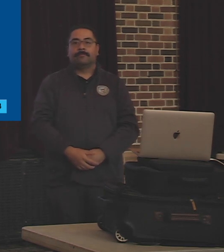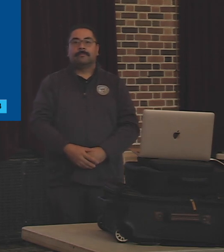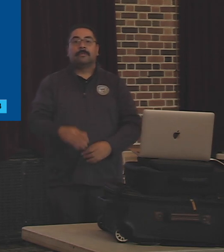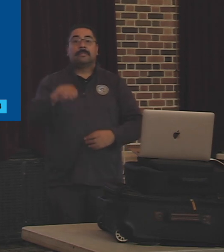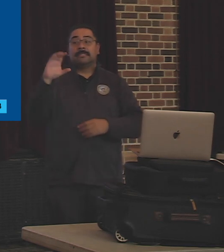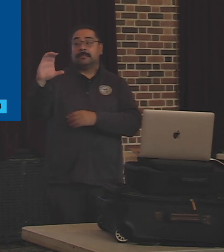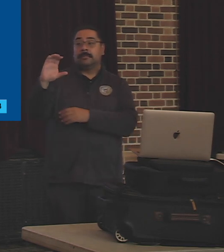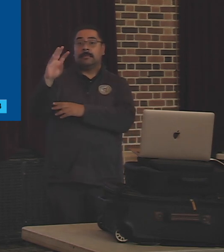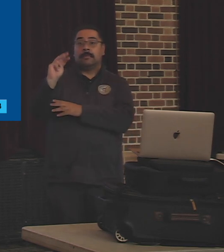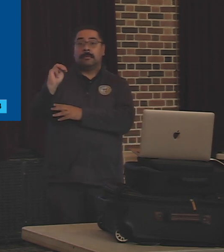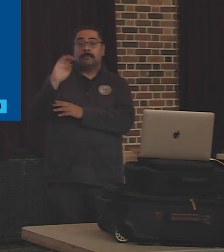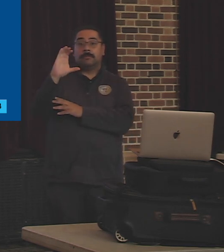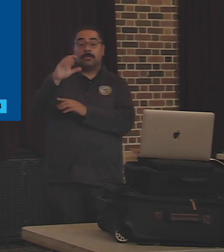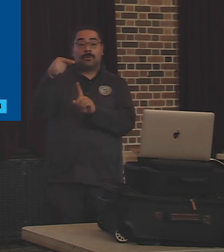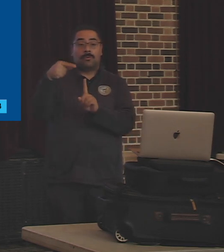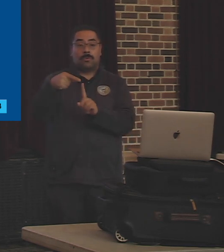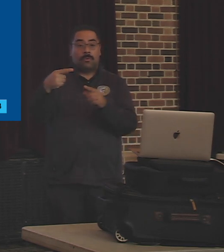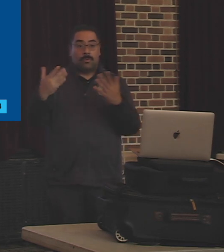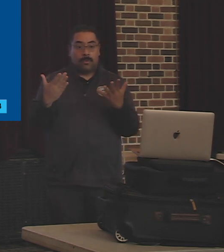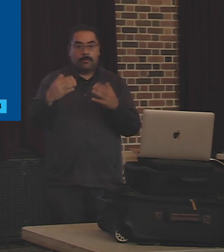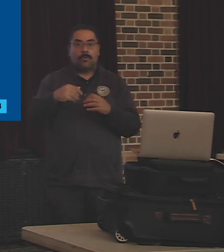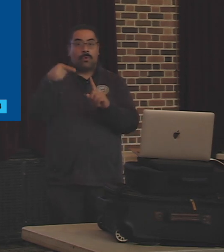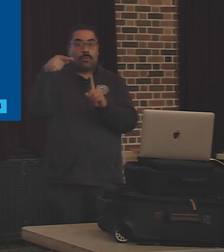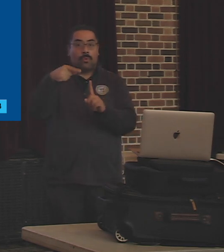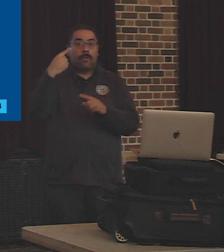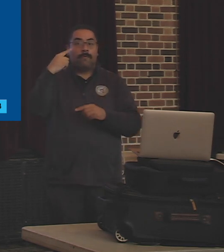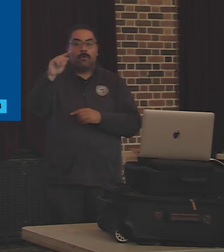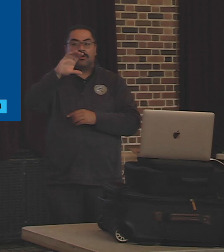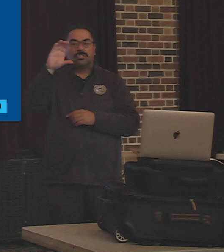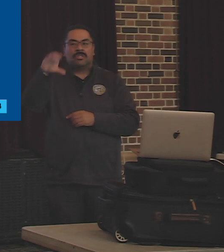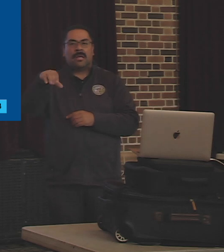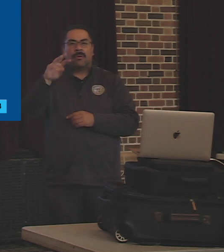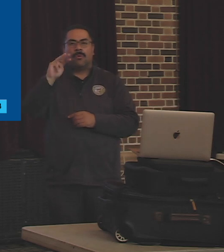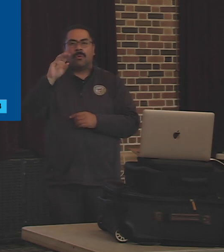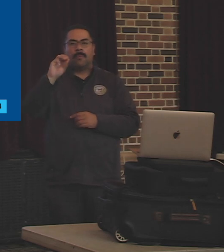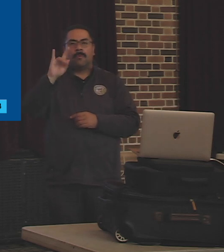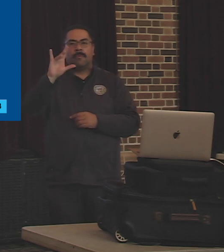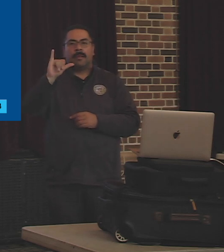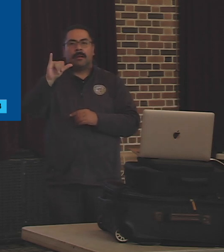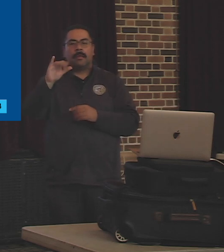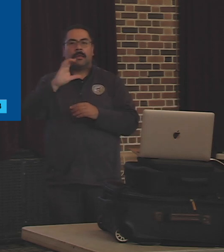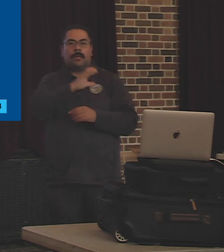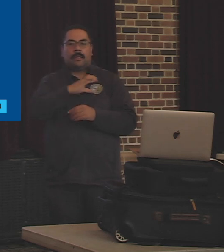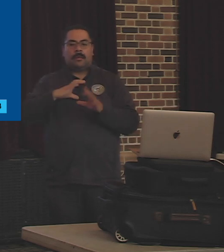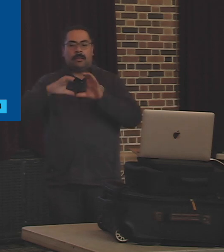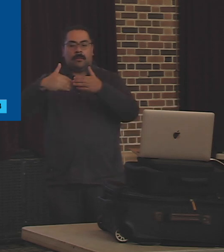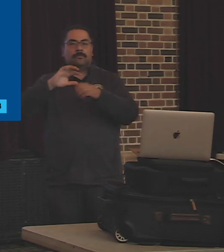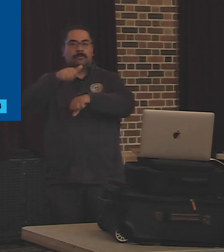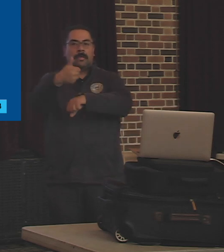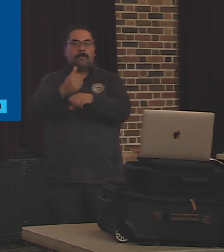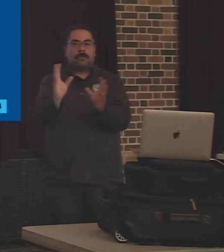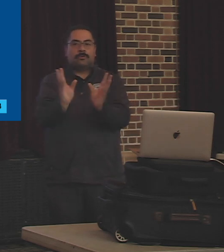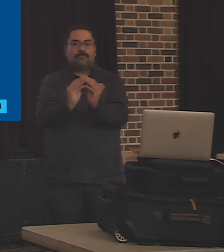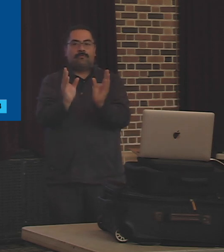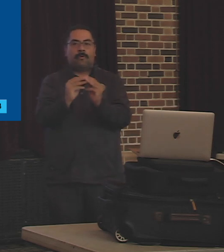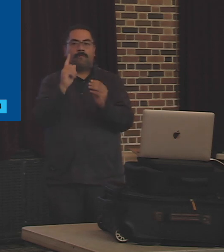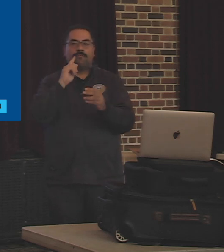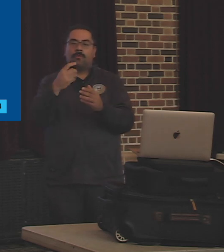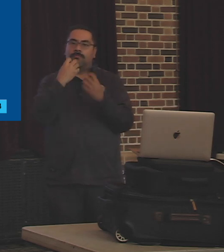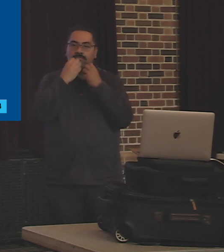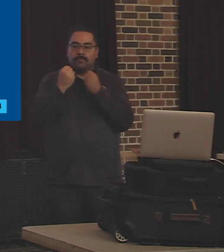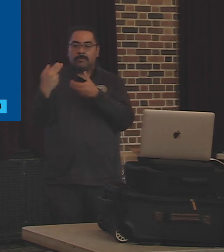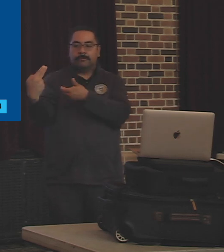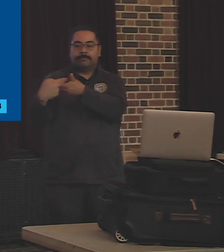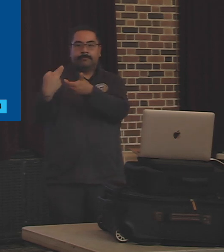The CMC goal. The goal of the Chicago Mobility Collaborative is to establish a forum for meaningful participation